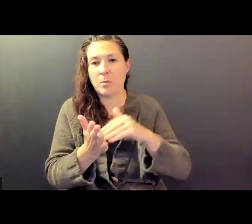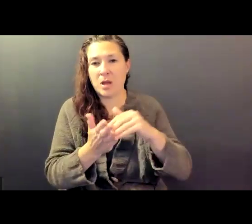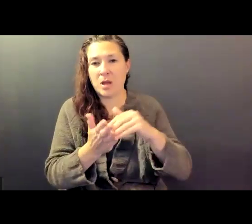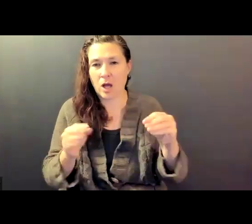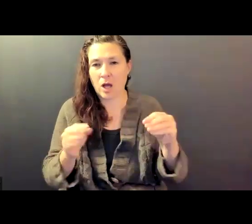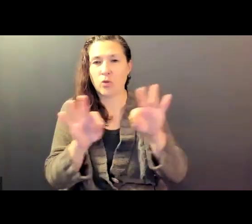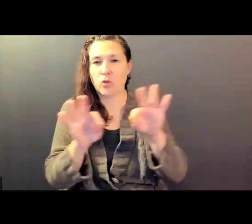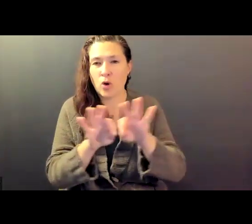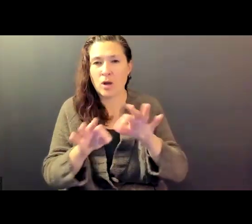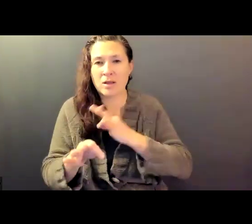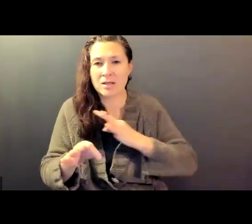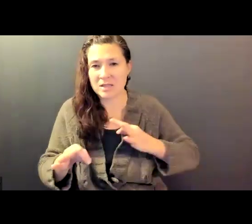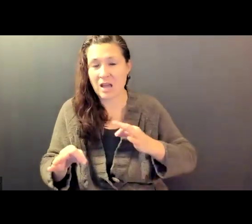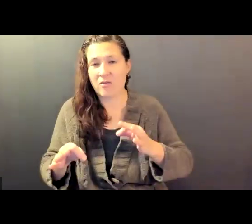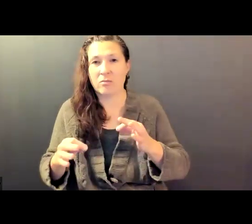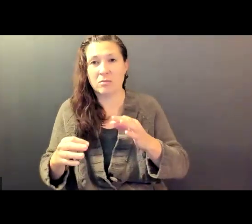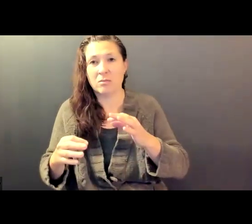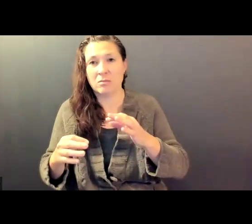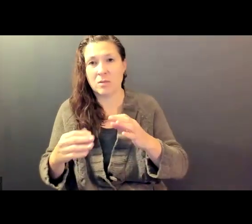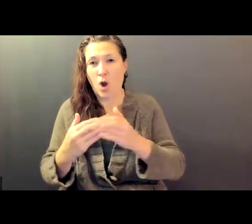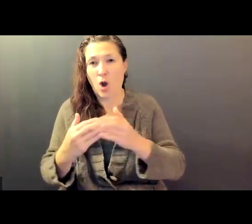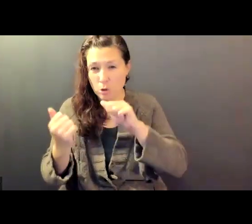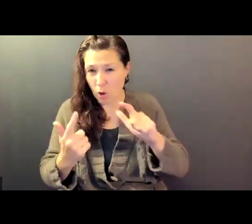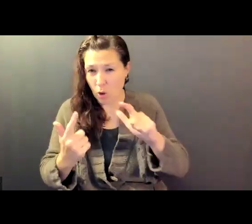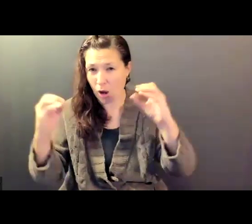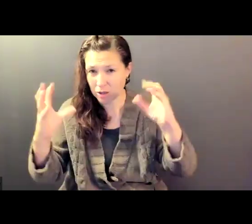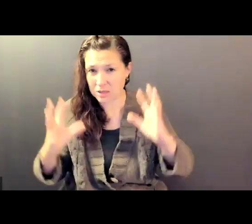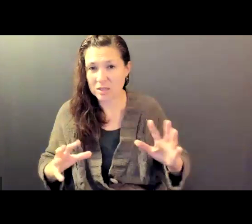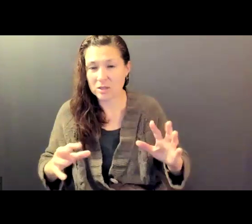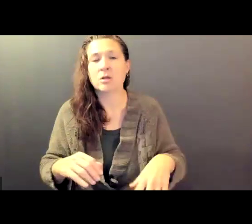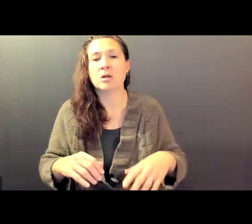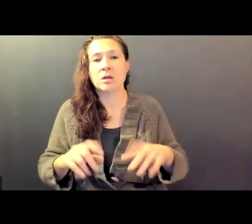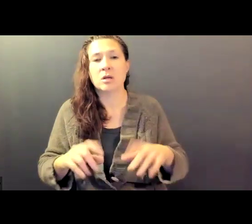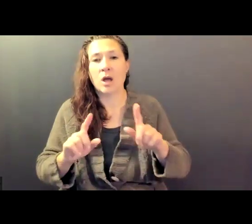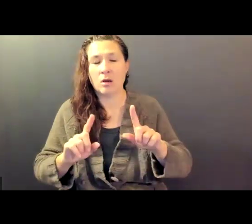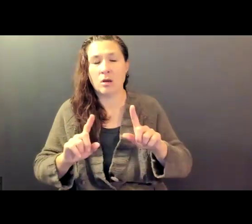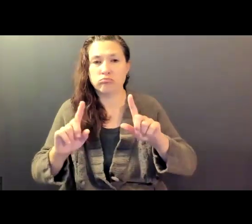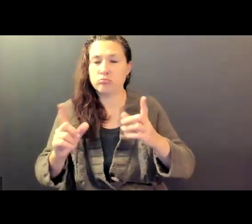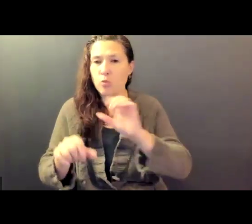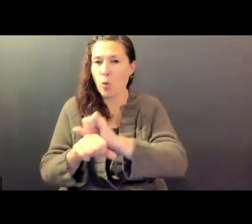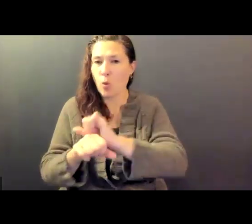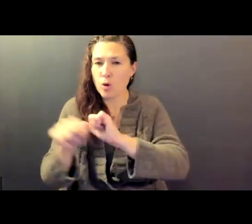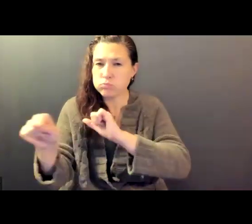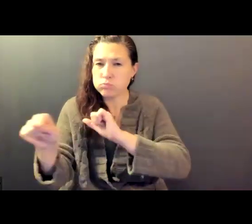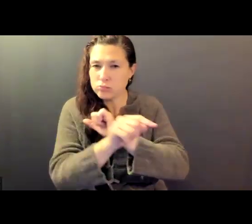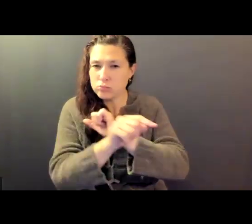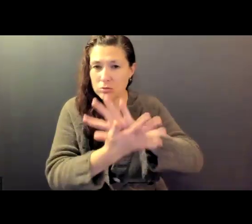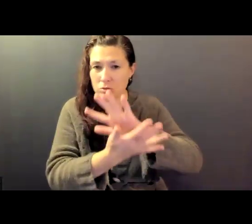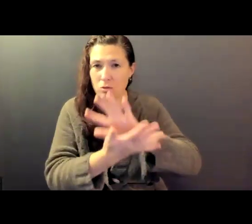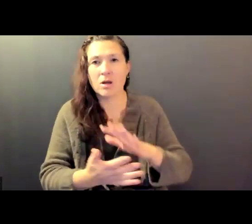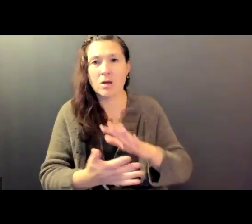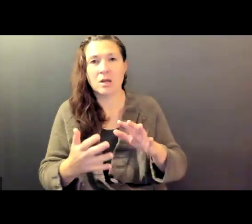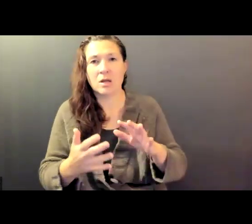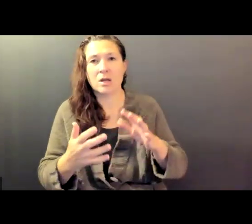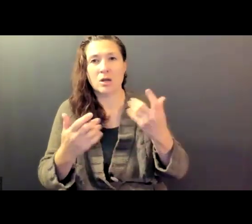in this first year, to work in schools and help support this team-based approach to inclusive practices that we're